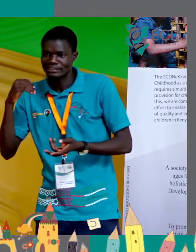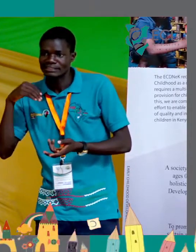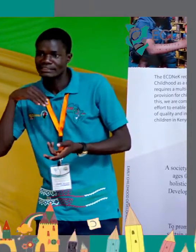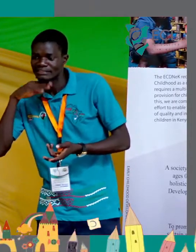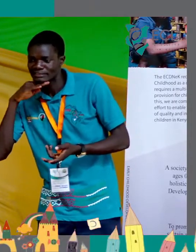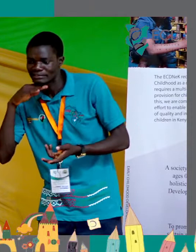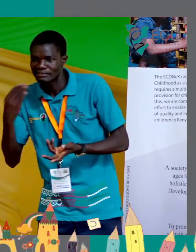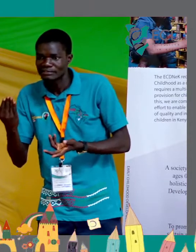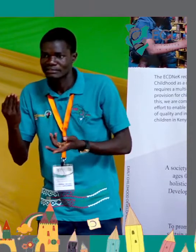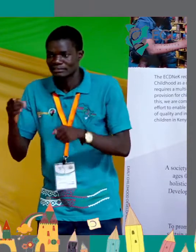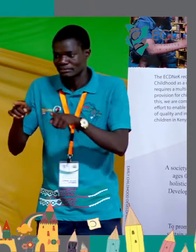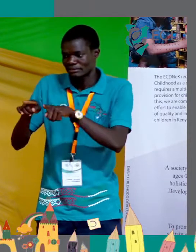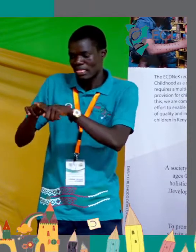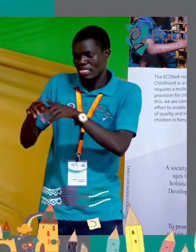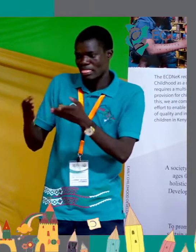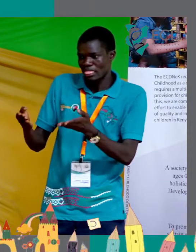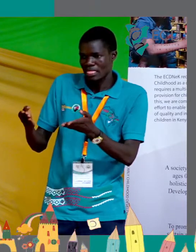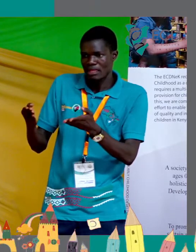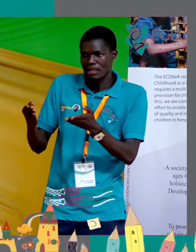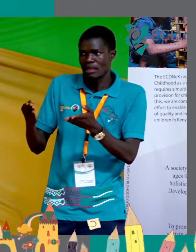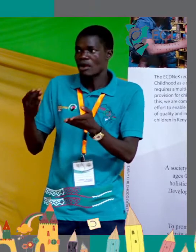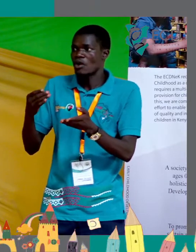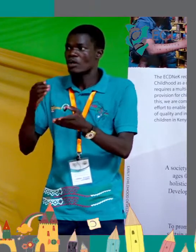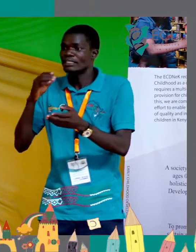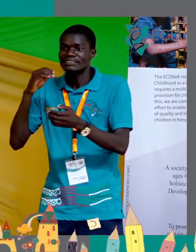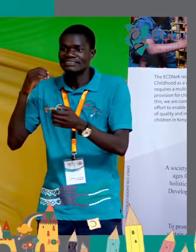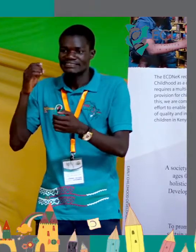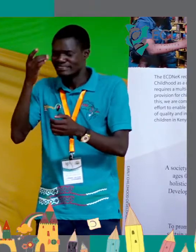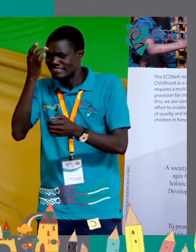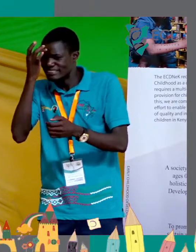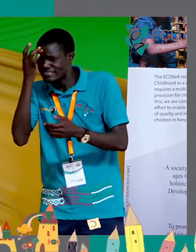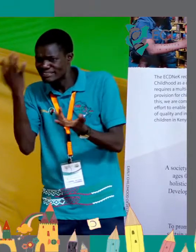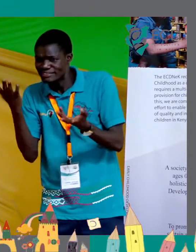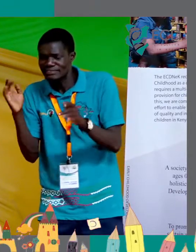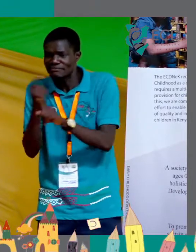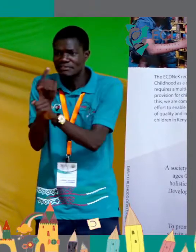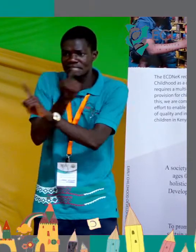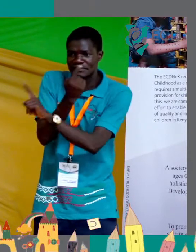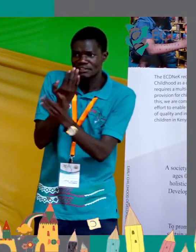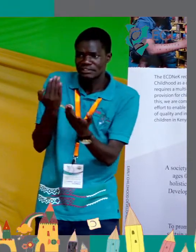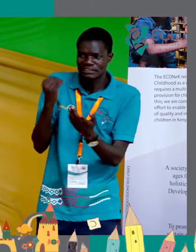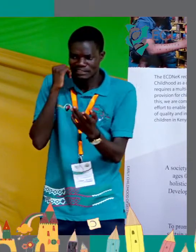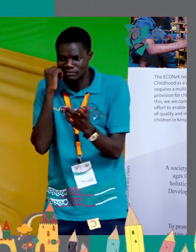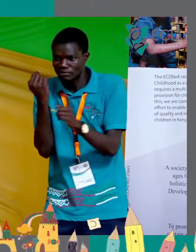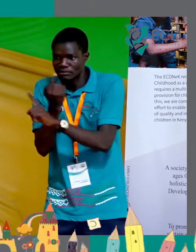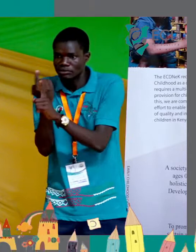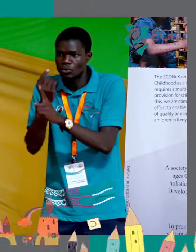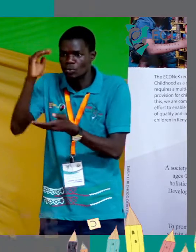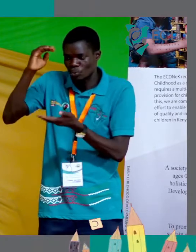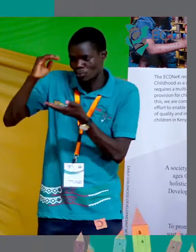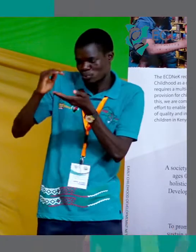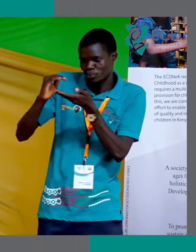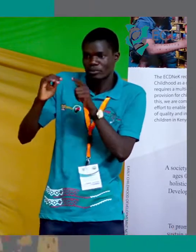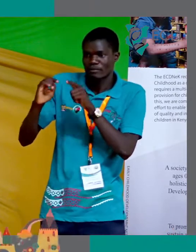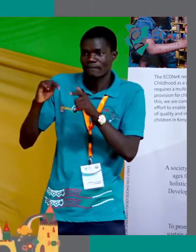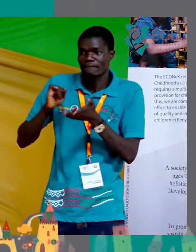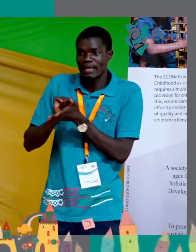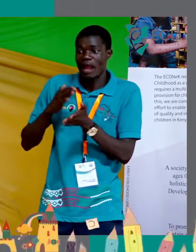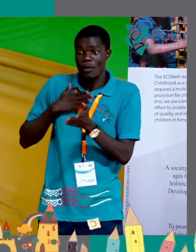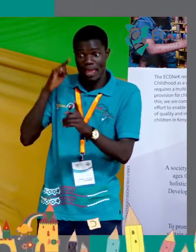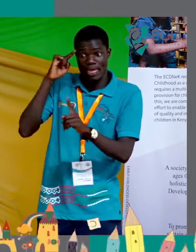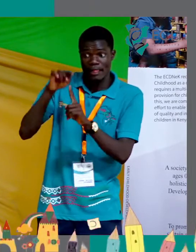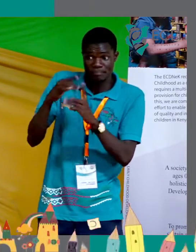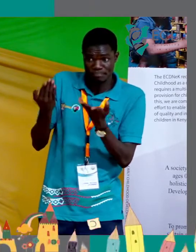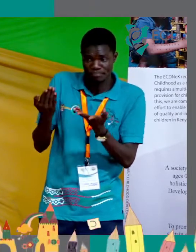to preventable communicable diseases. Communicable are the infectious diseases, and our